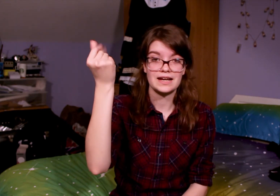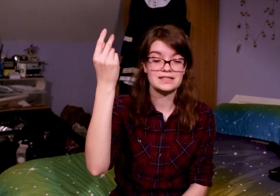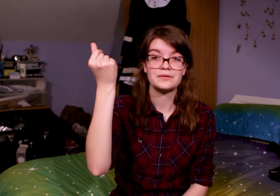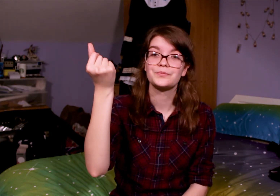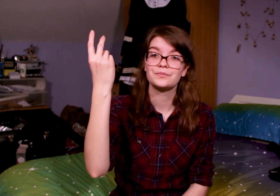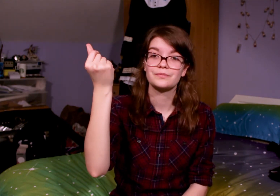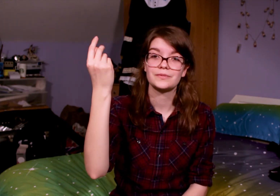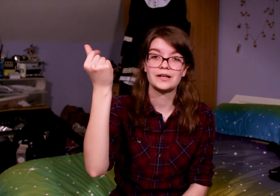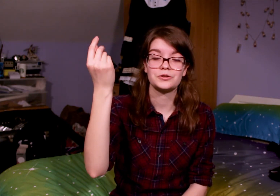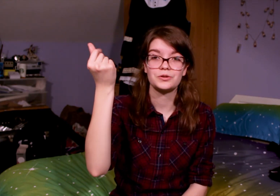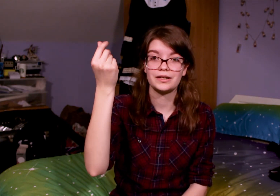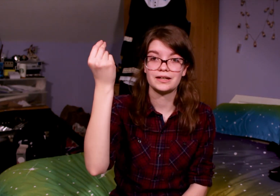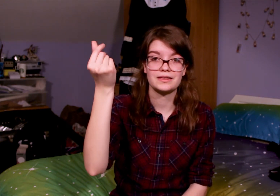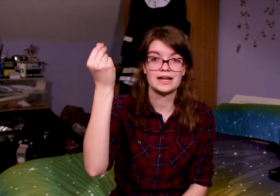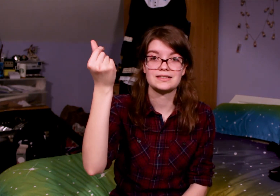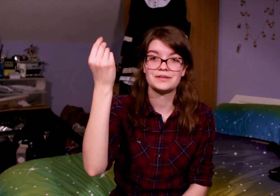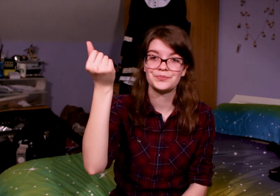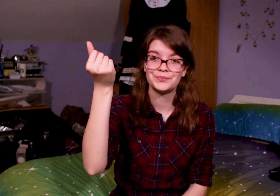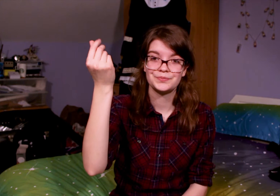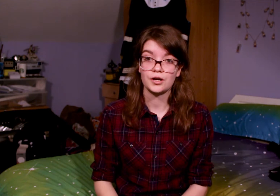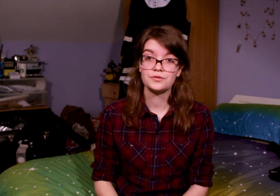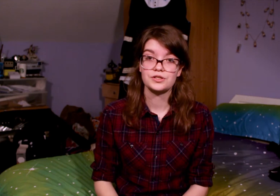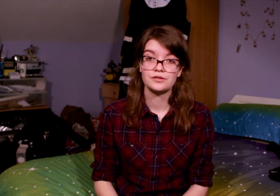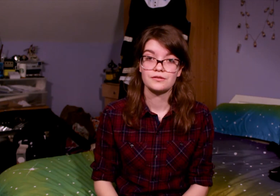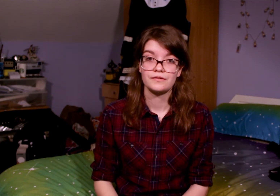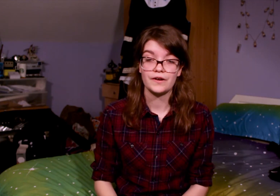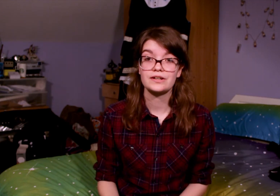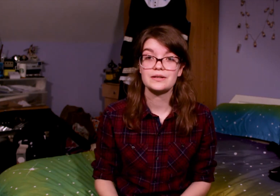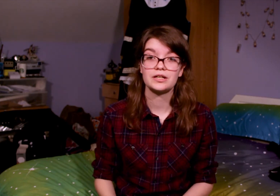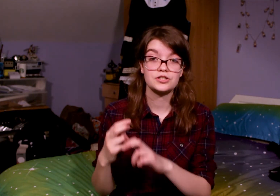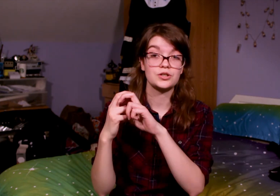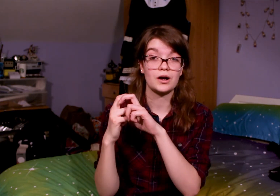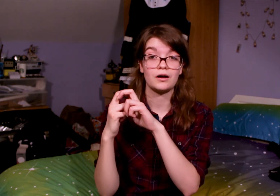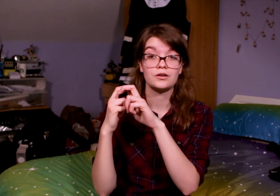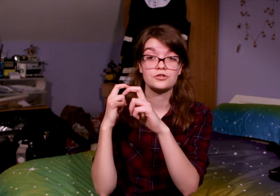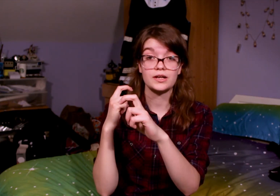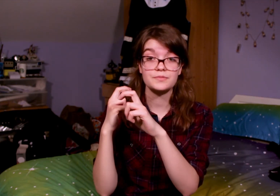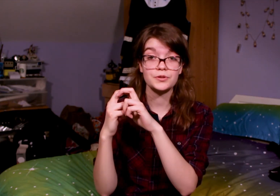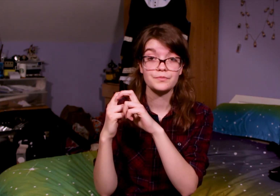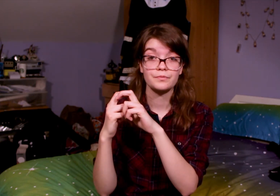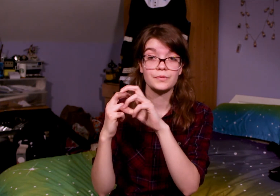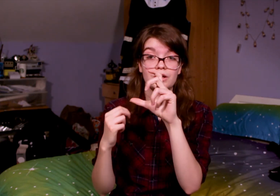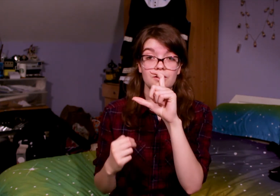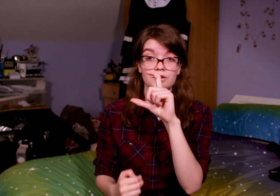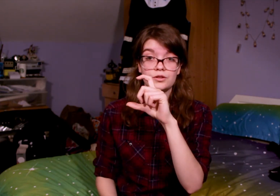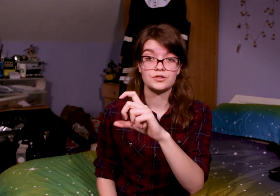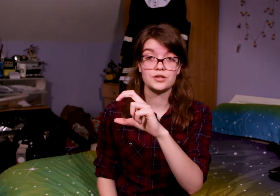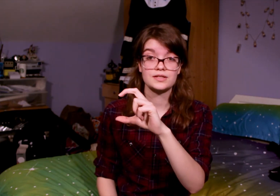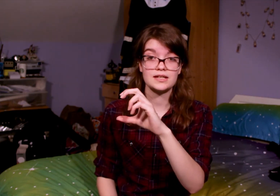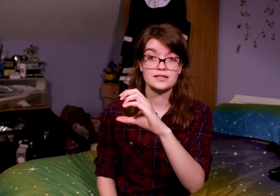Taxi. Like you're calling the taxi. Coach, very similar to our transport. Use two C's.